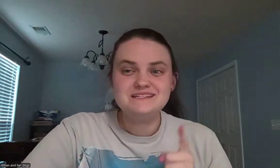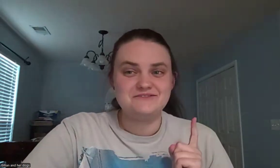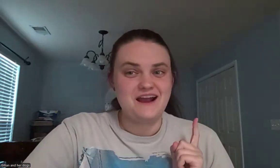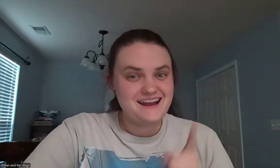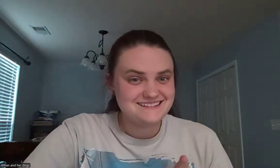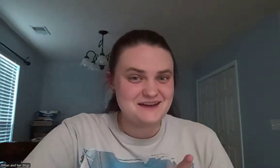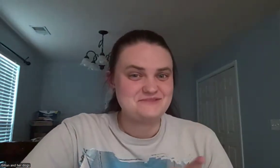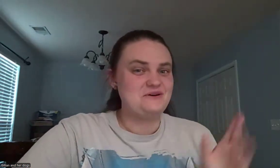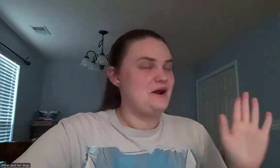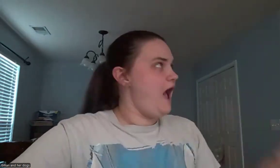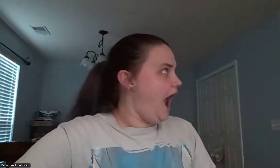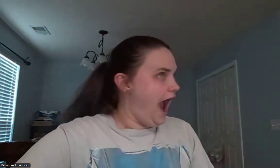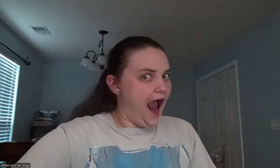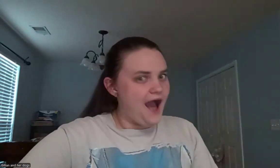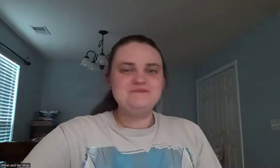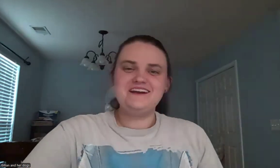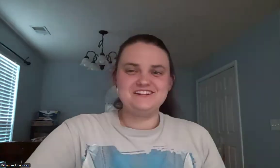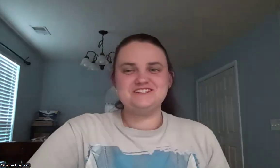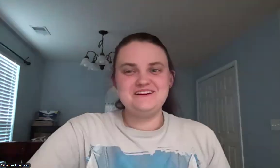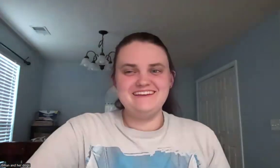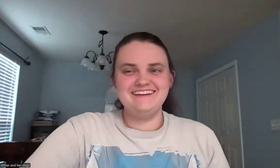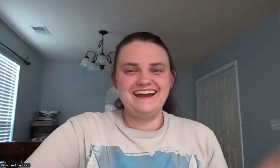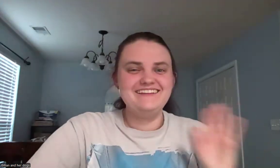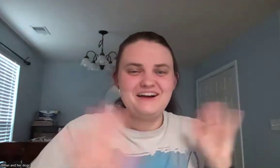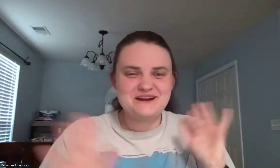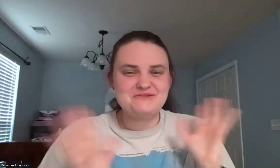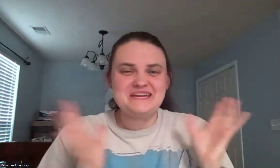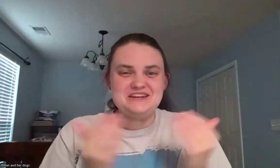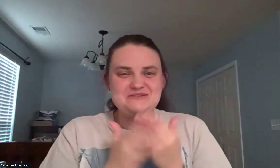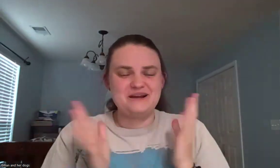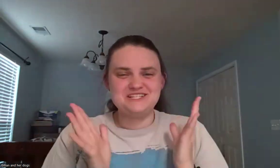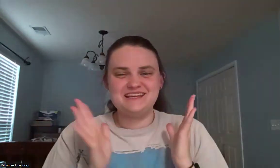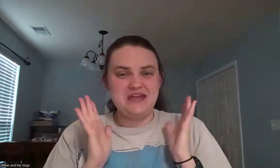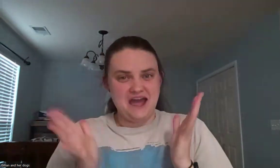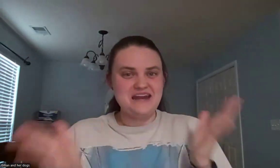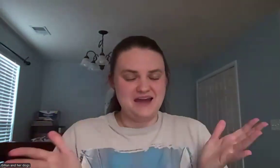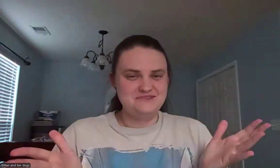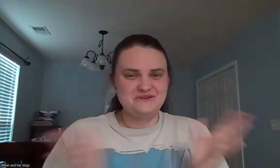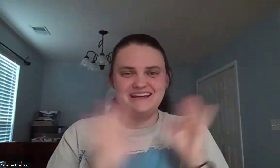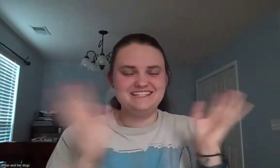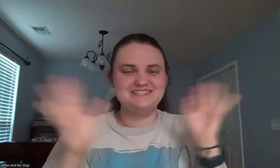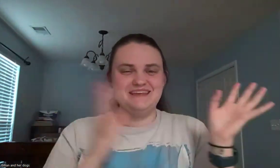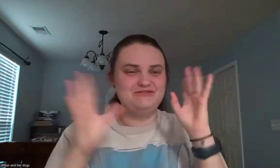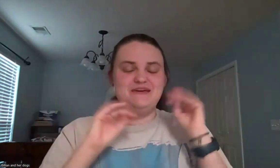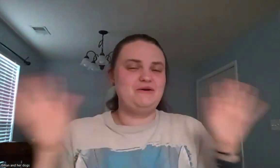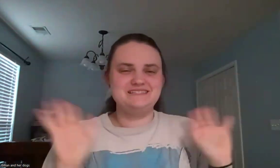ever asked that before. Oh my gosh, sorry. Like I love whenever we get new questions that we haven't had before. It like always I